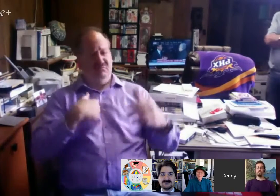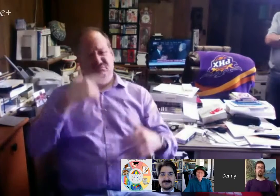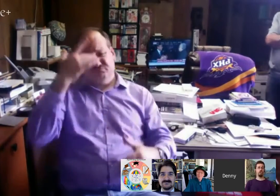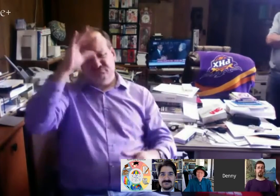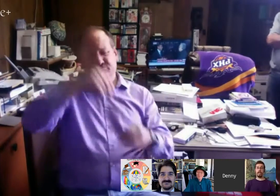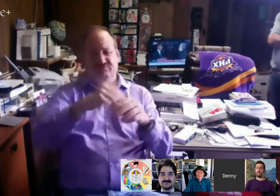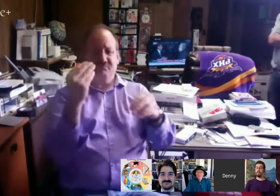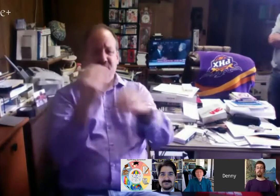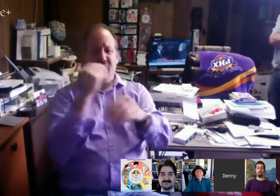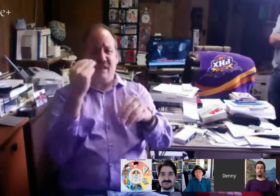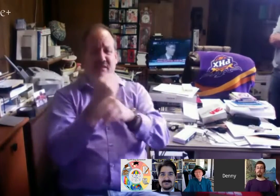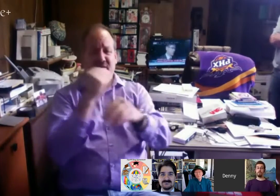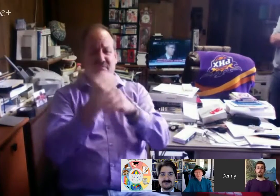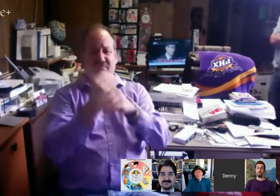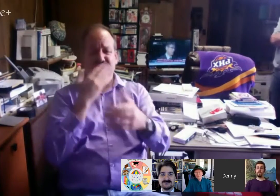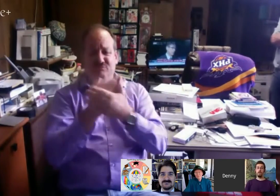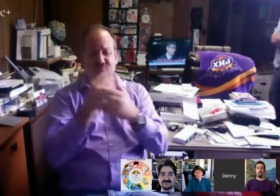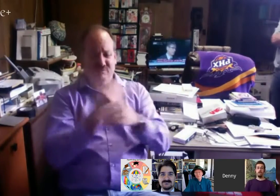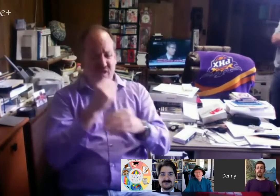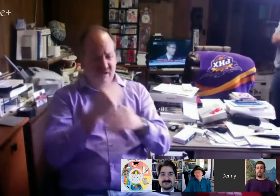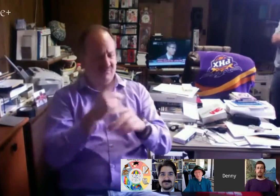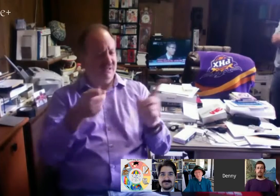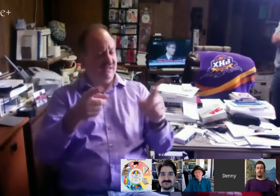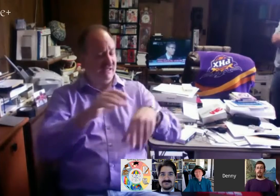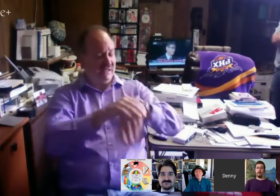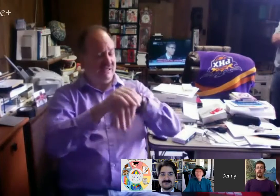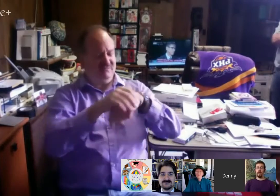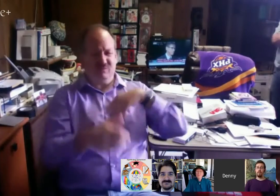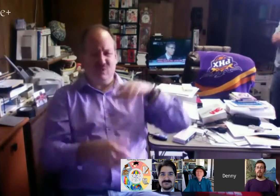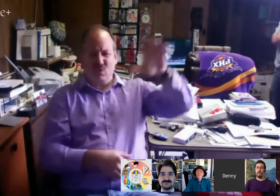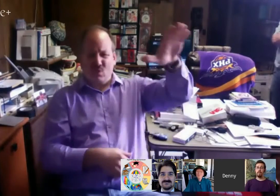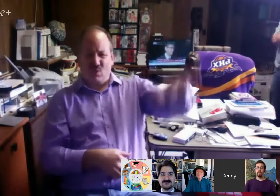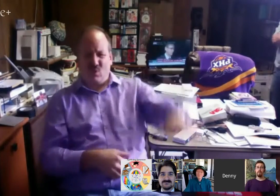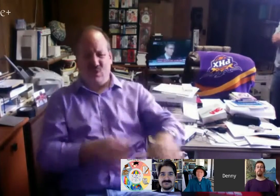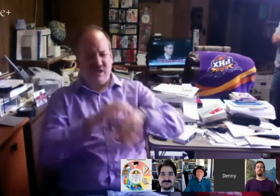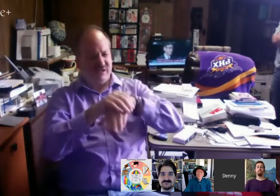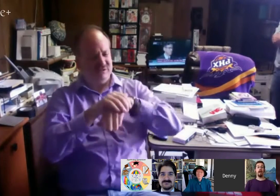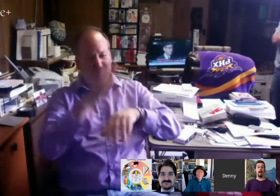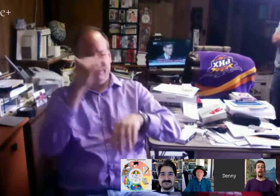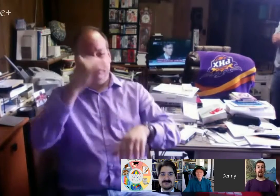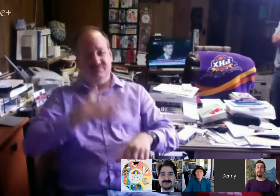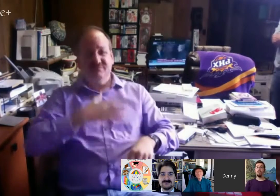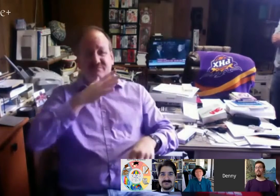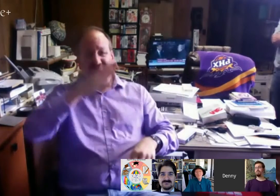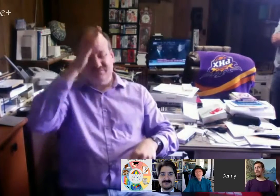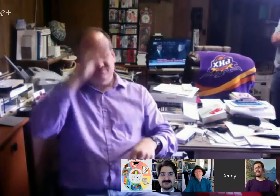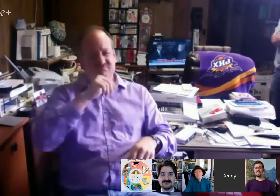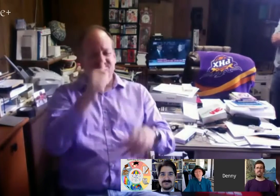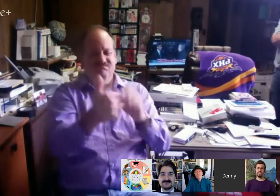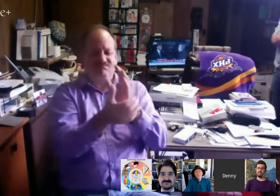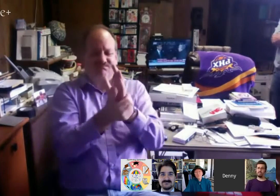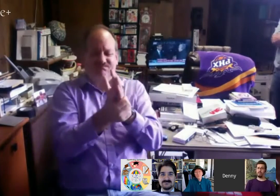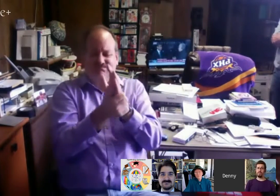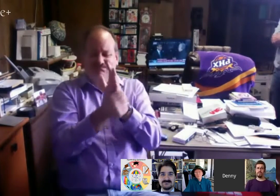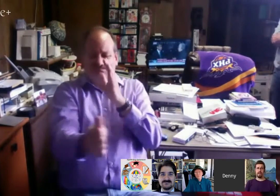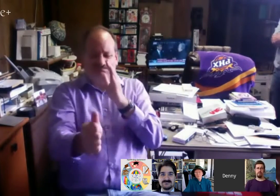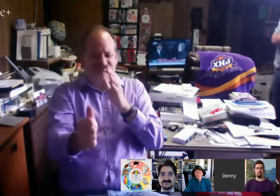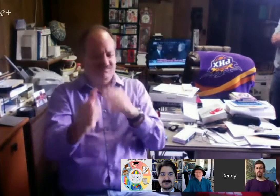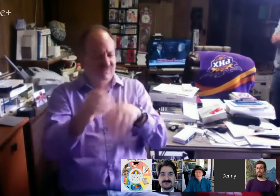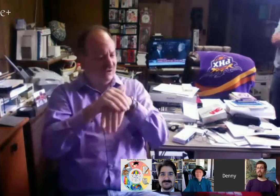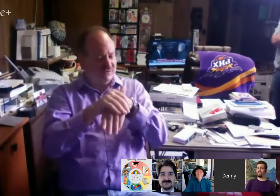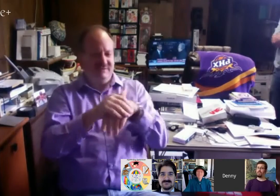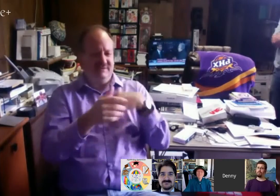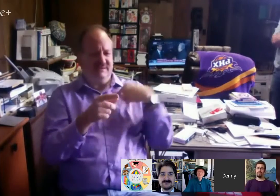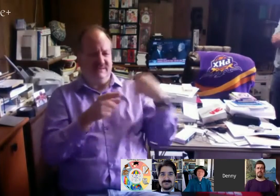It really changed, and it was just I became better in math, and my English skills up to